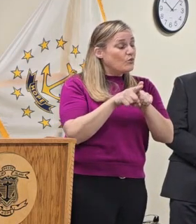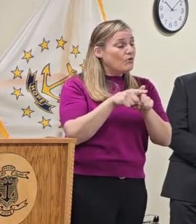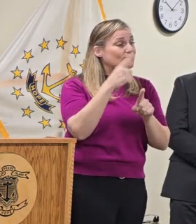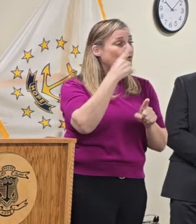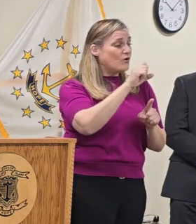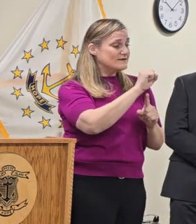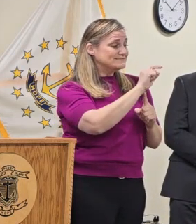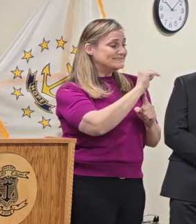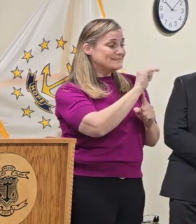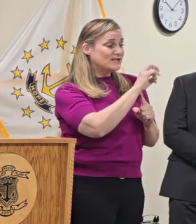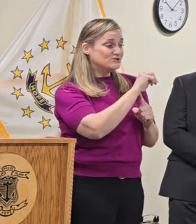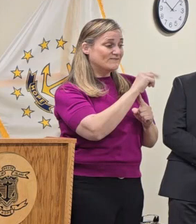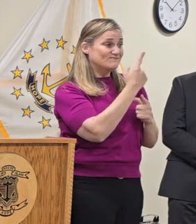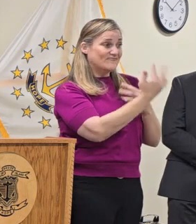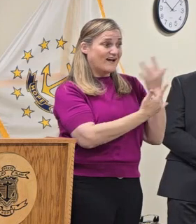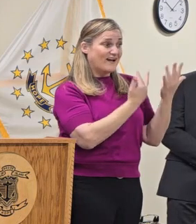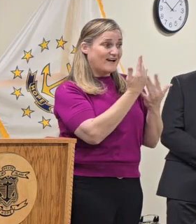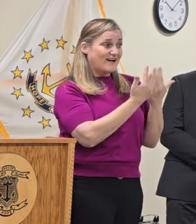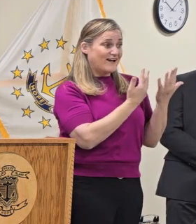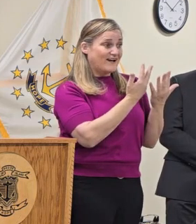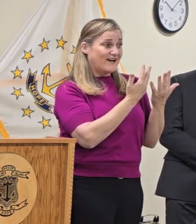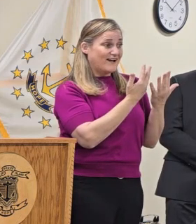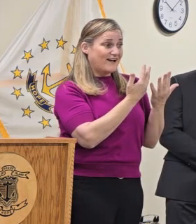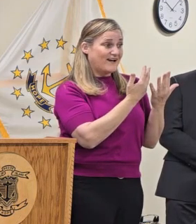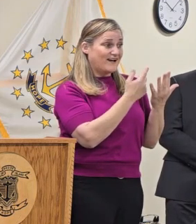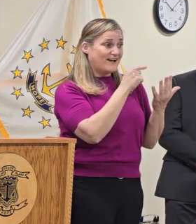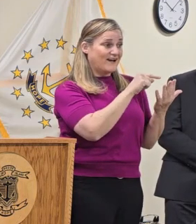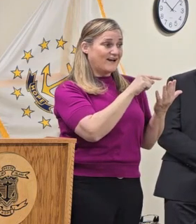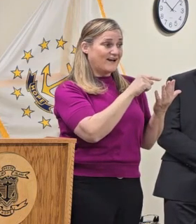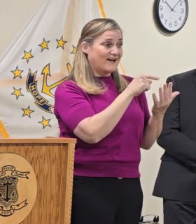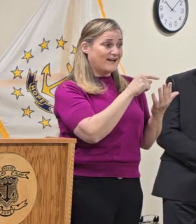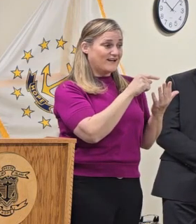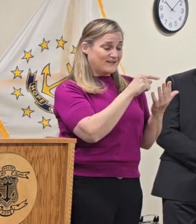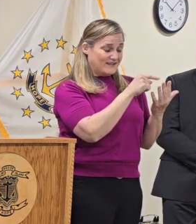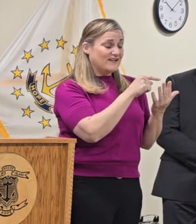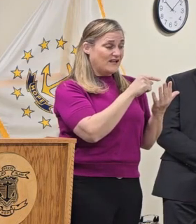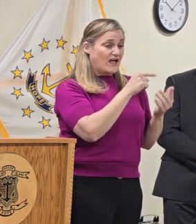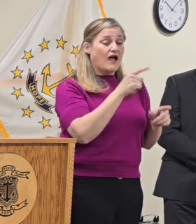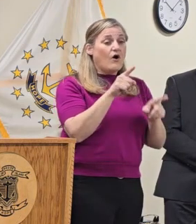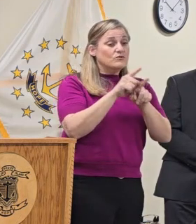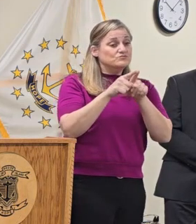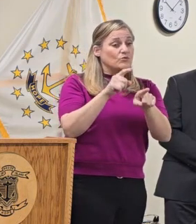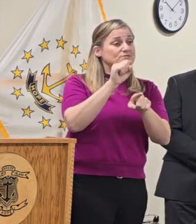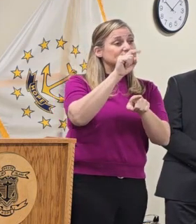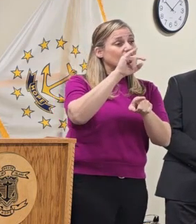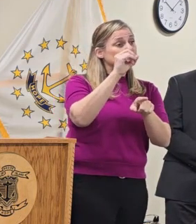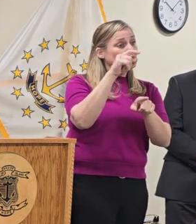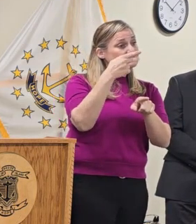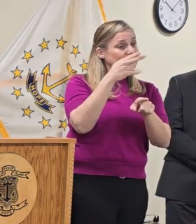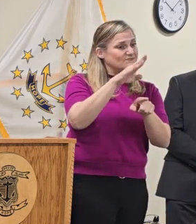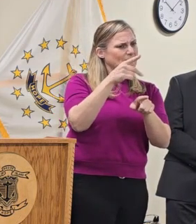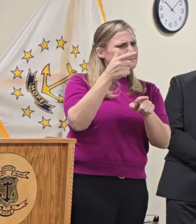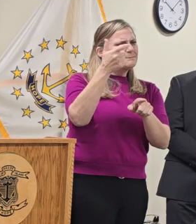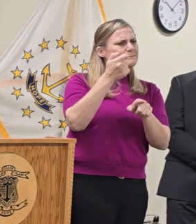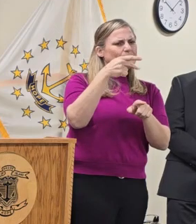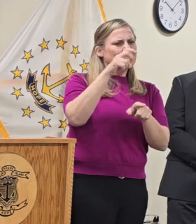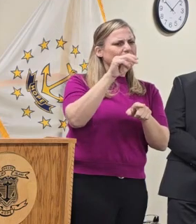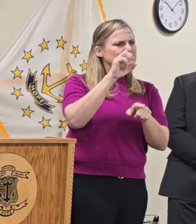Joseph's pension fund failure. His firm, Wistow, Sheehan and Loveley, helped